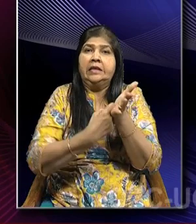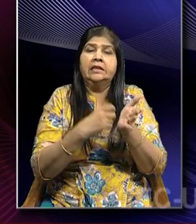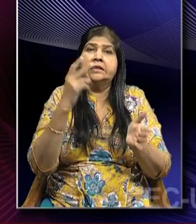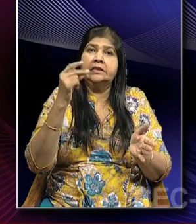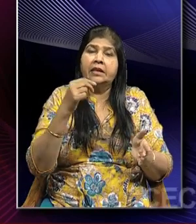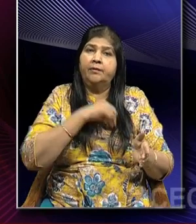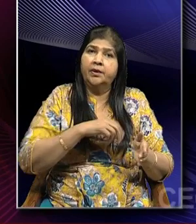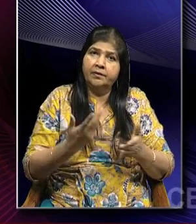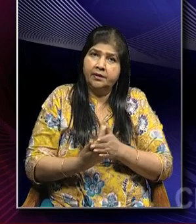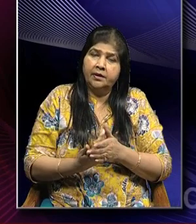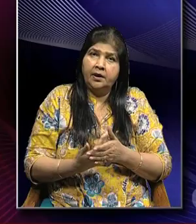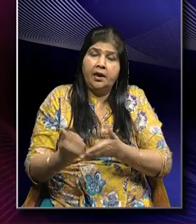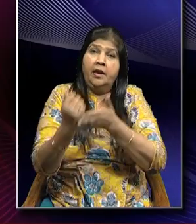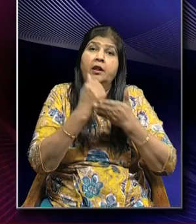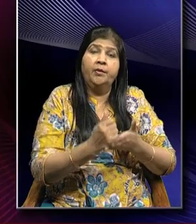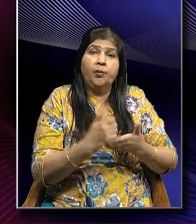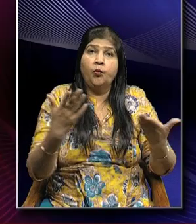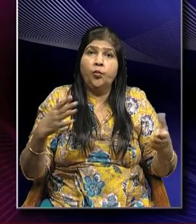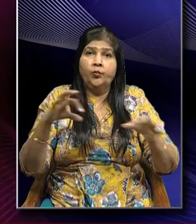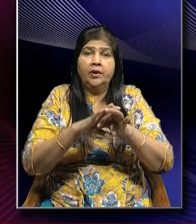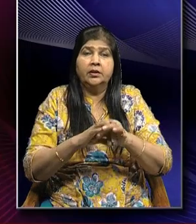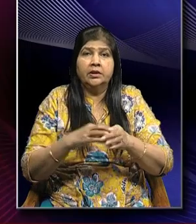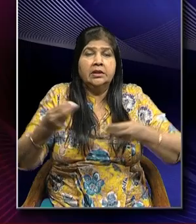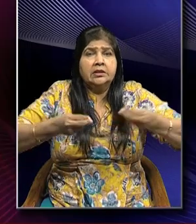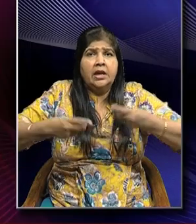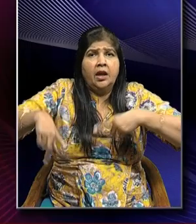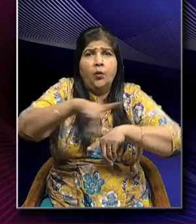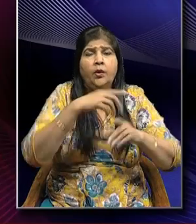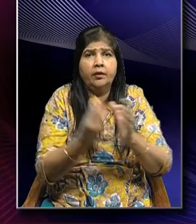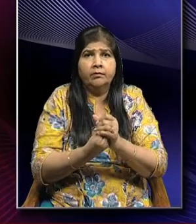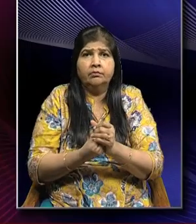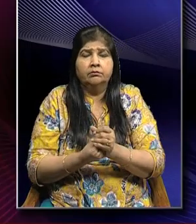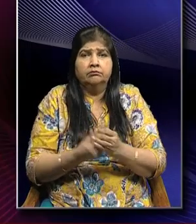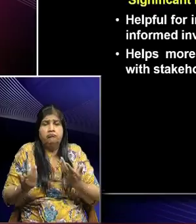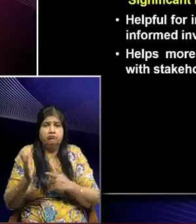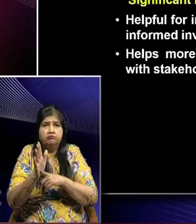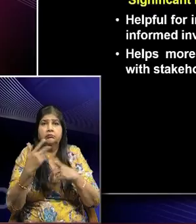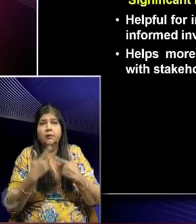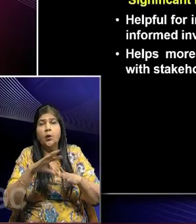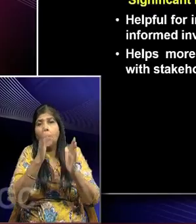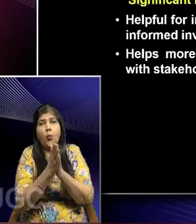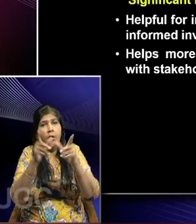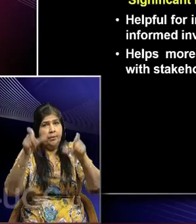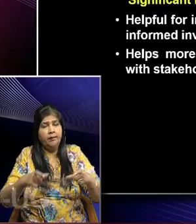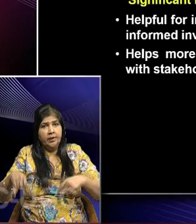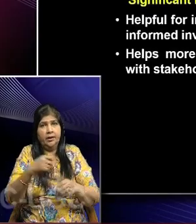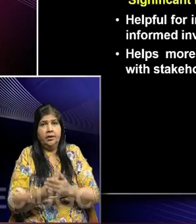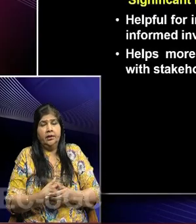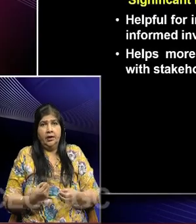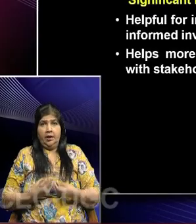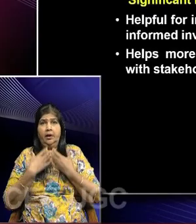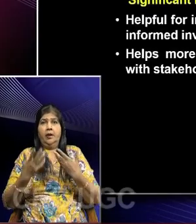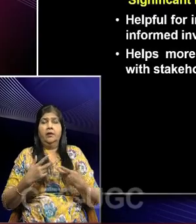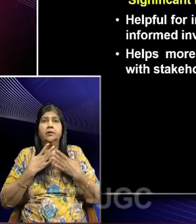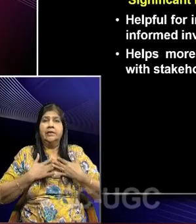is helping more meaningful engagement with stakeholders. Your engagement is going to be meaningful with all the stakeholders, because they feel delighted, they